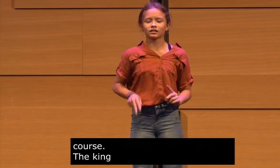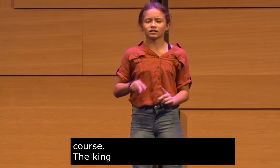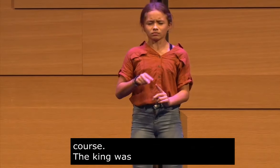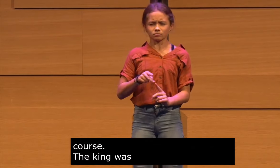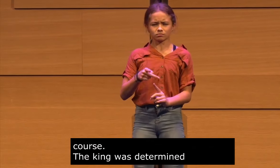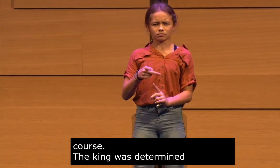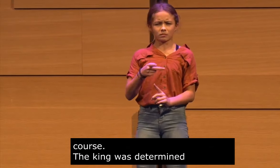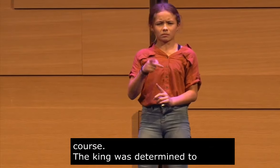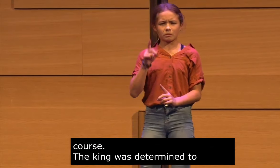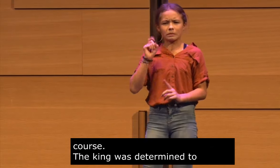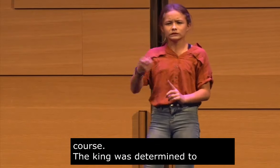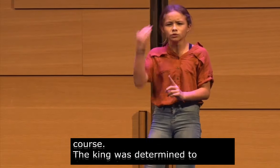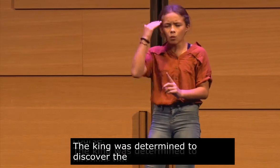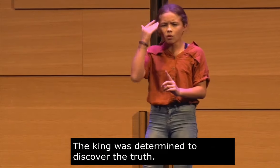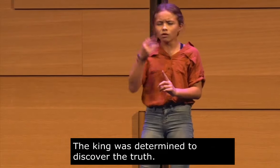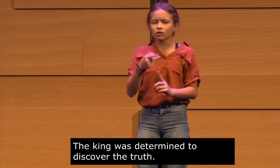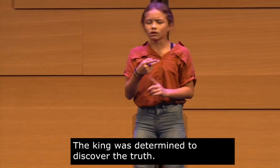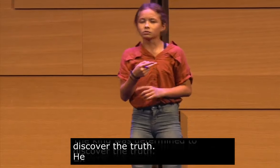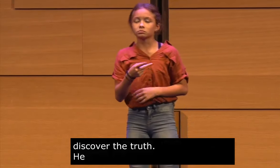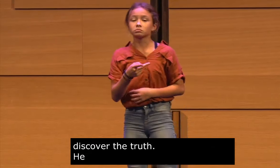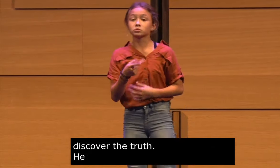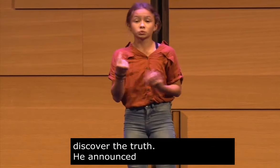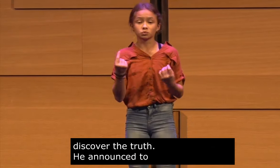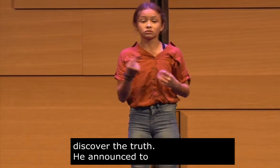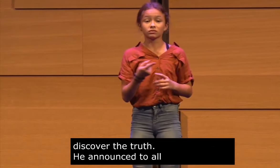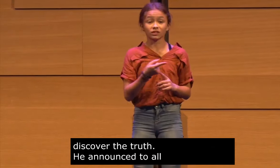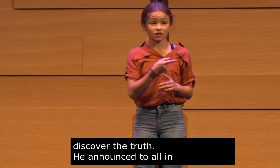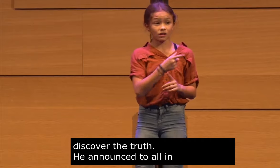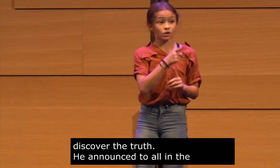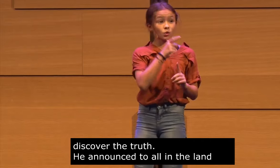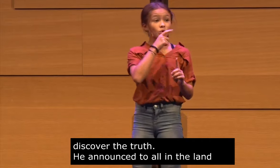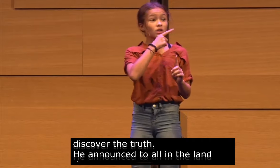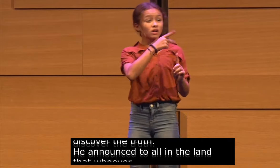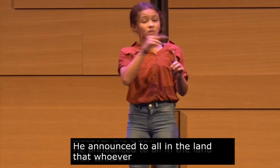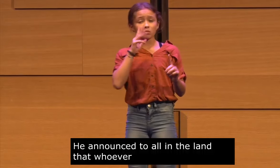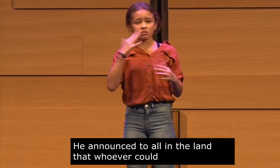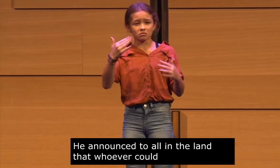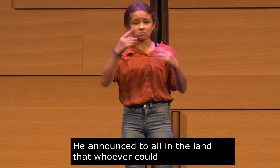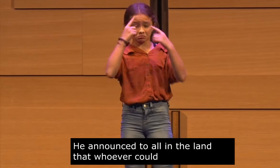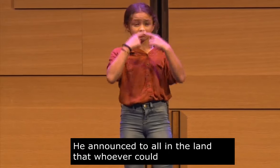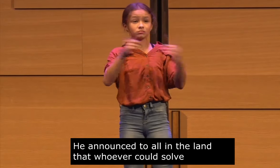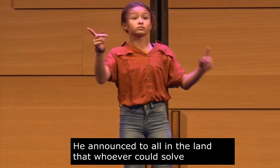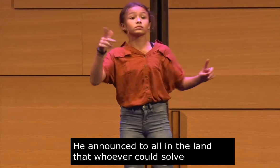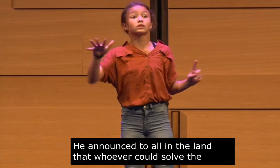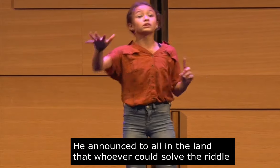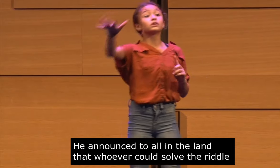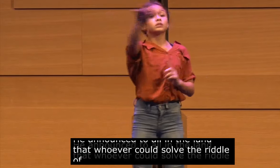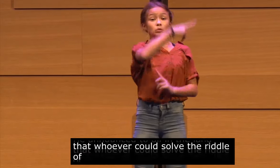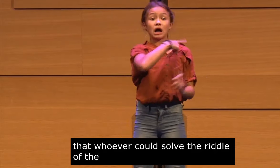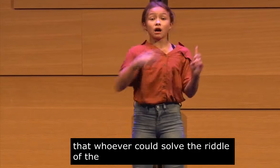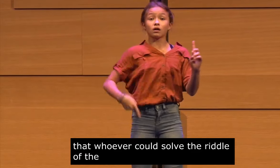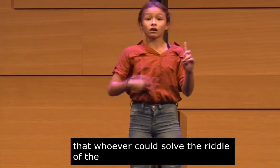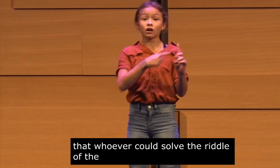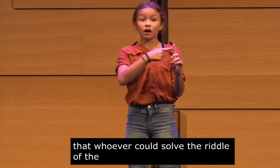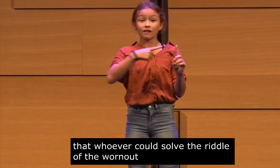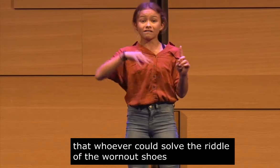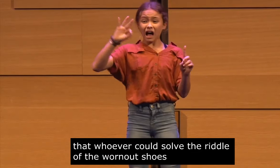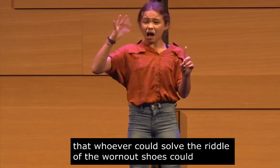The king was determined to discover the truth. He announced to all in the land that whoever could solve the riddle of the worn-out shoes